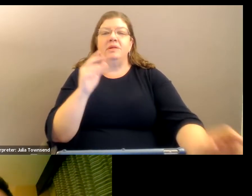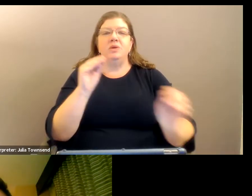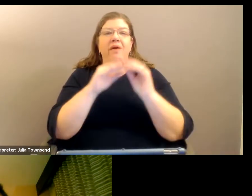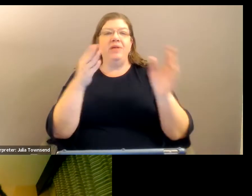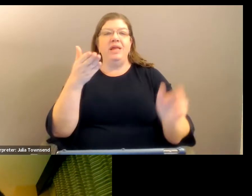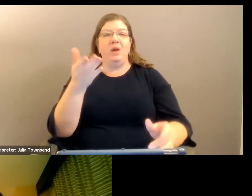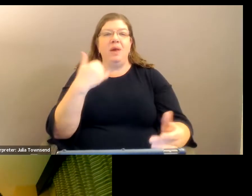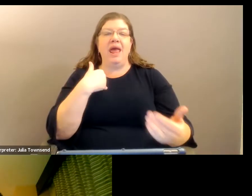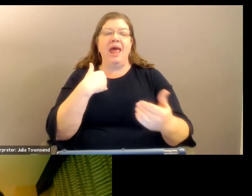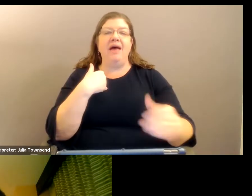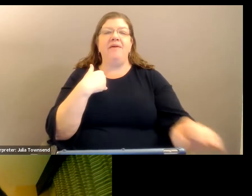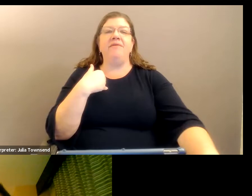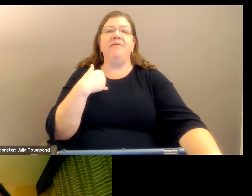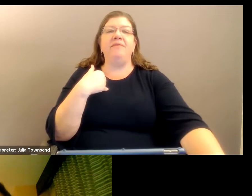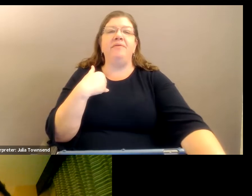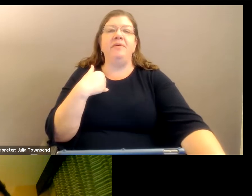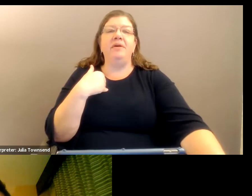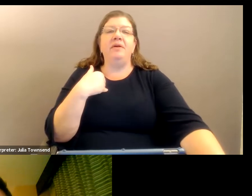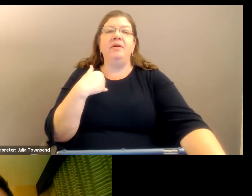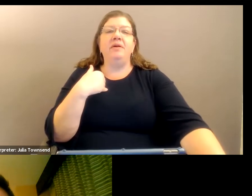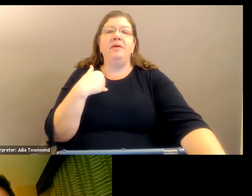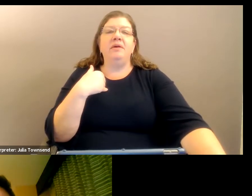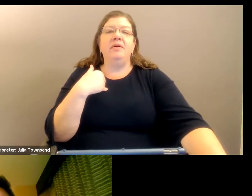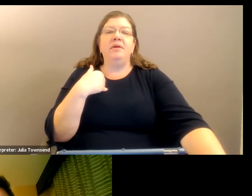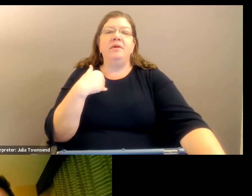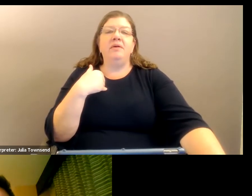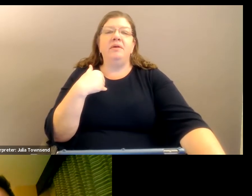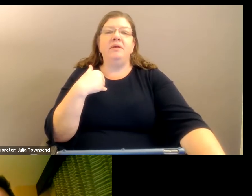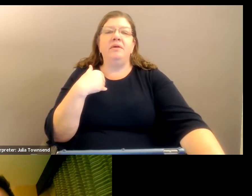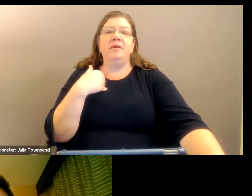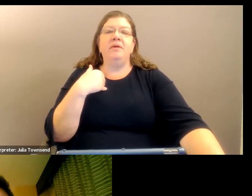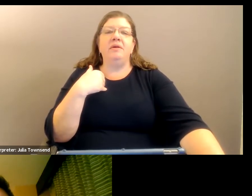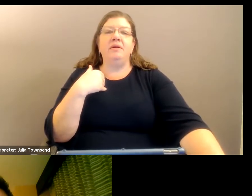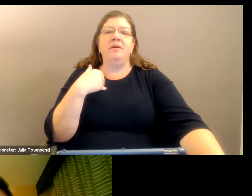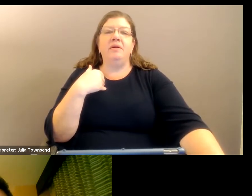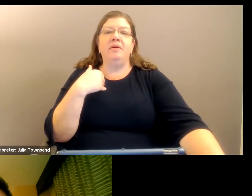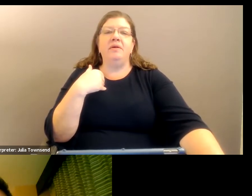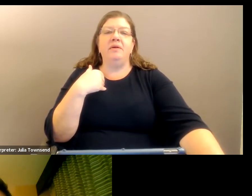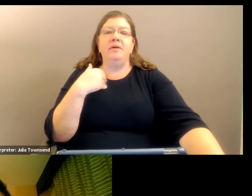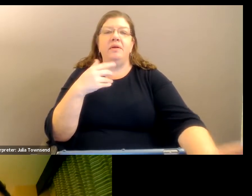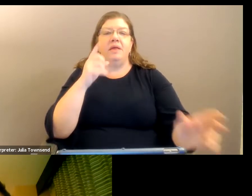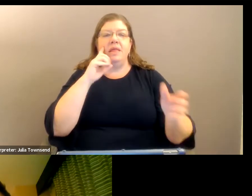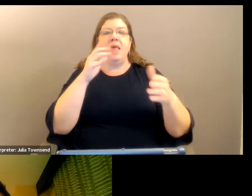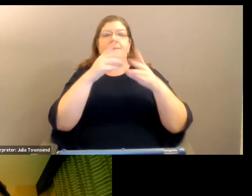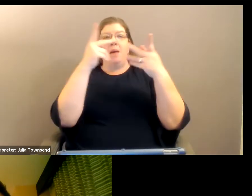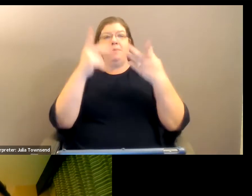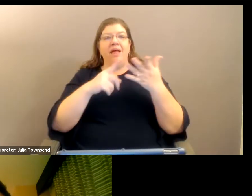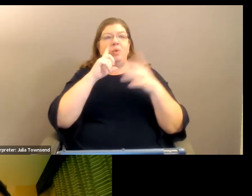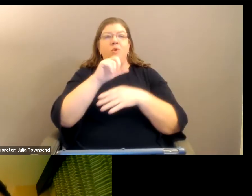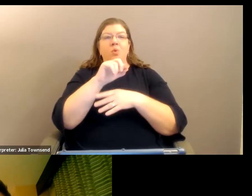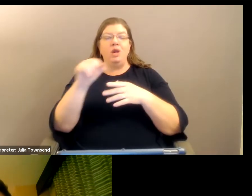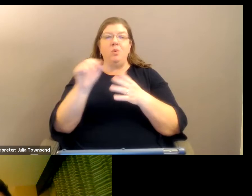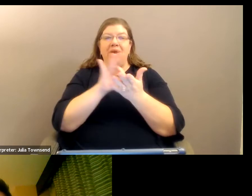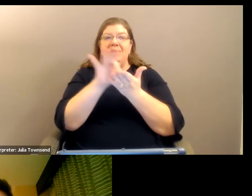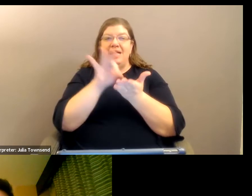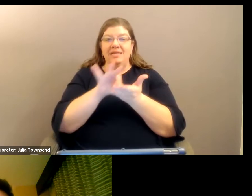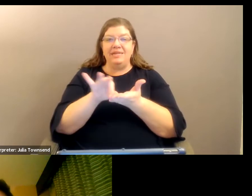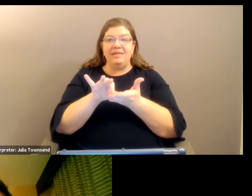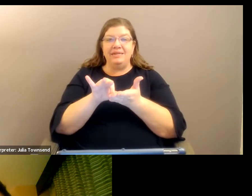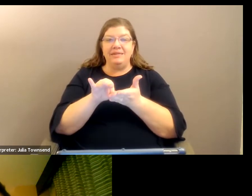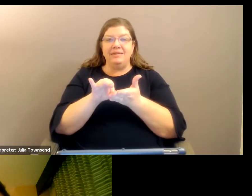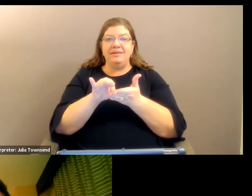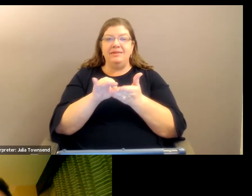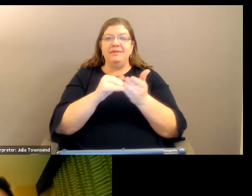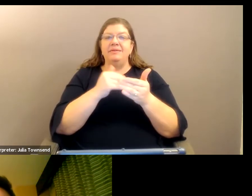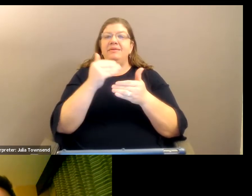we have our population as it stands from the 2020 census. Next slide. And then